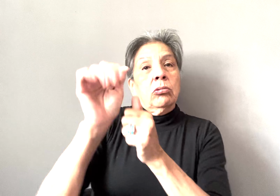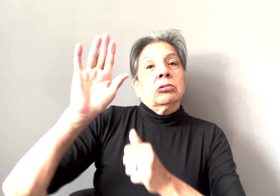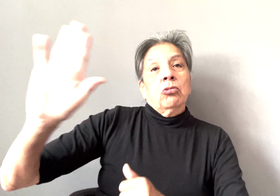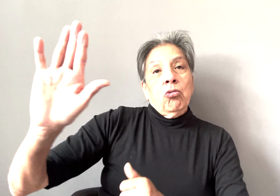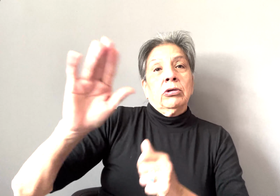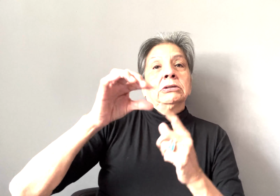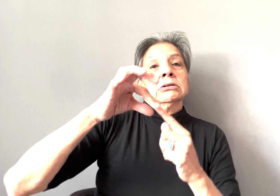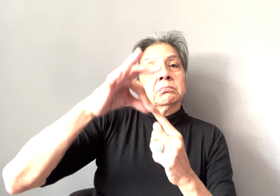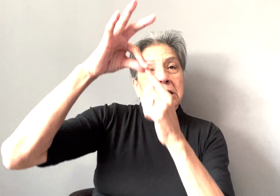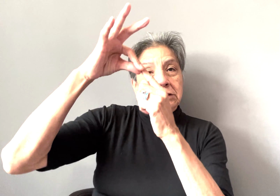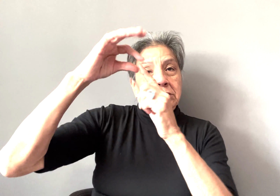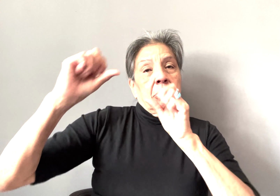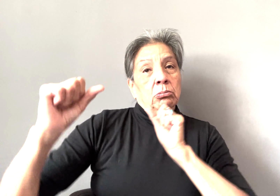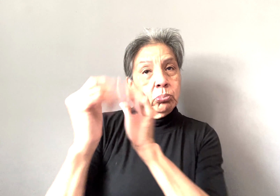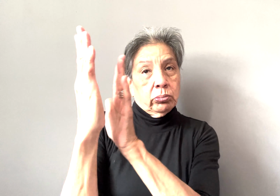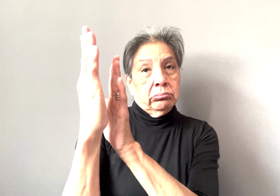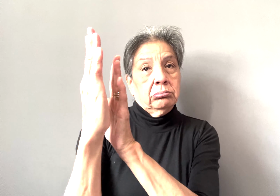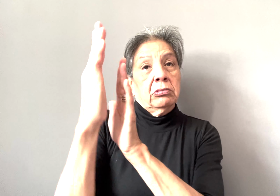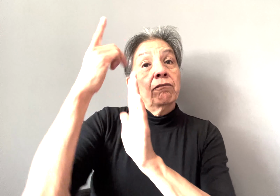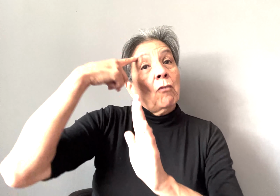for future generations.